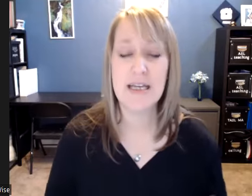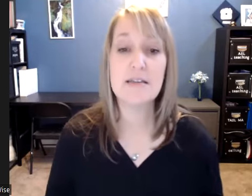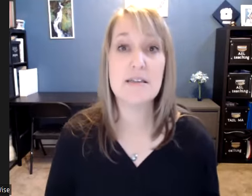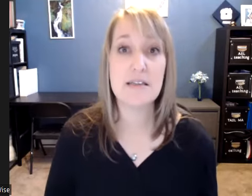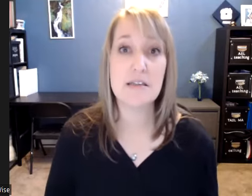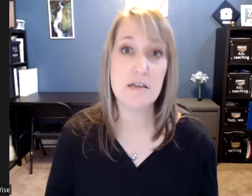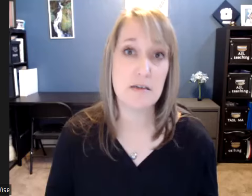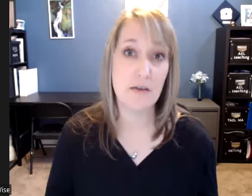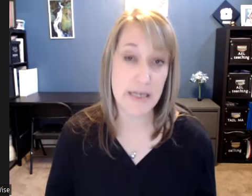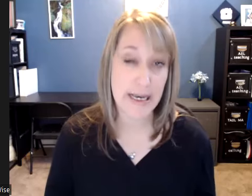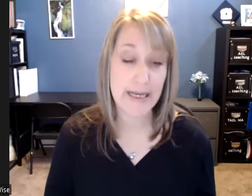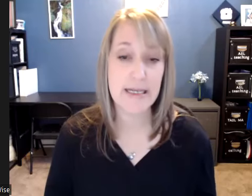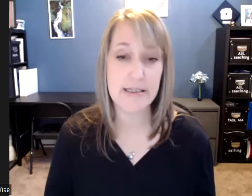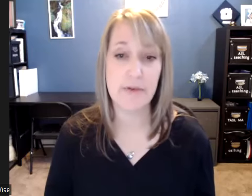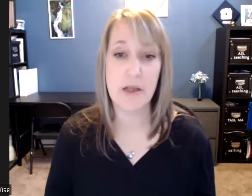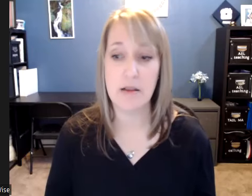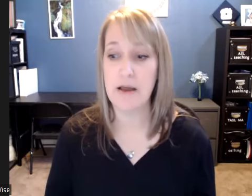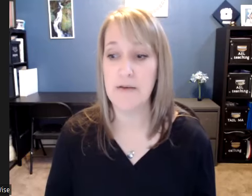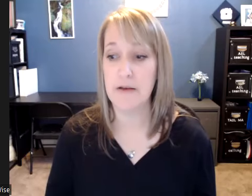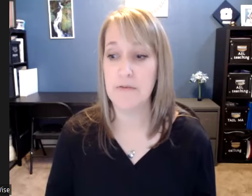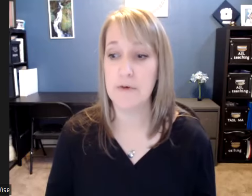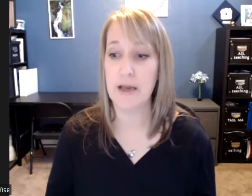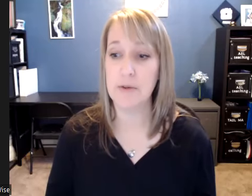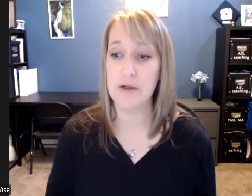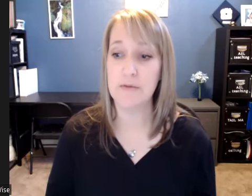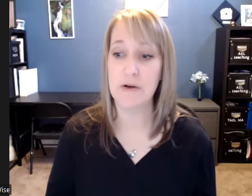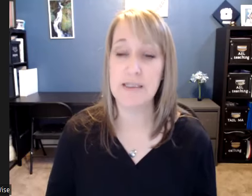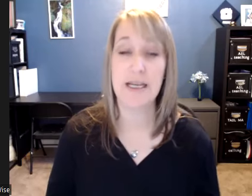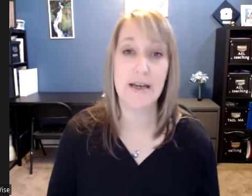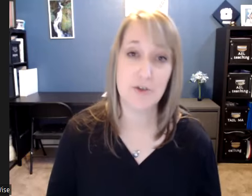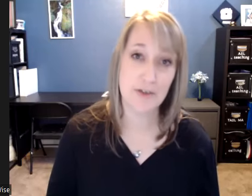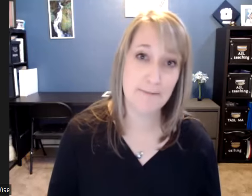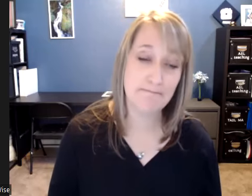is lessons 7-9 and 7-11 vocabulary from Signing Naturally.